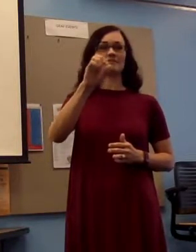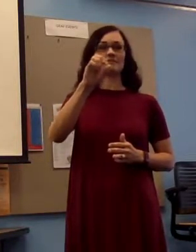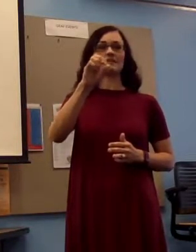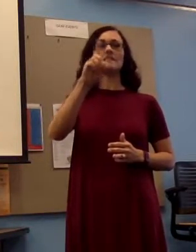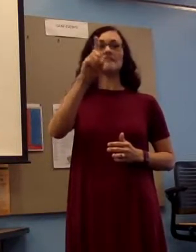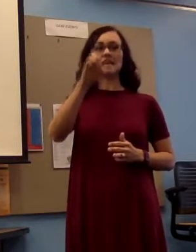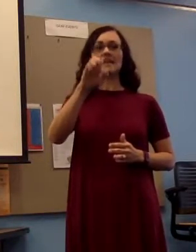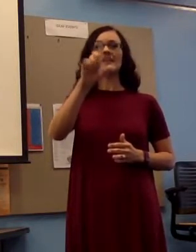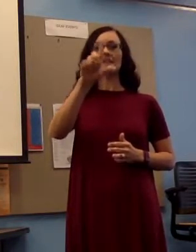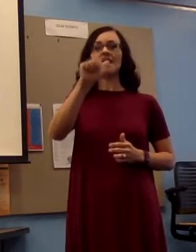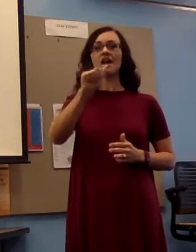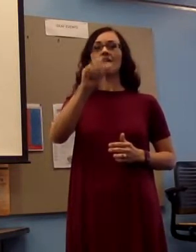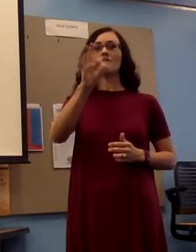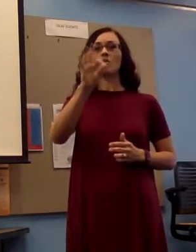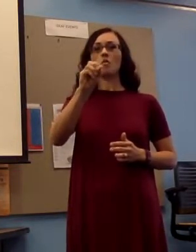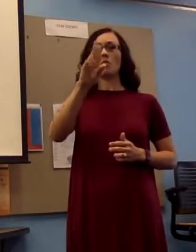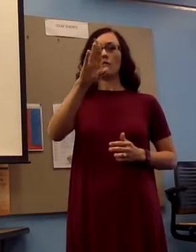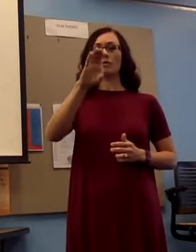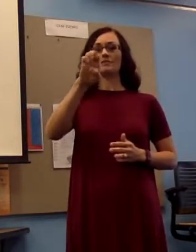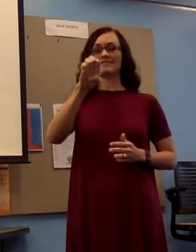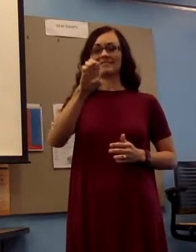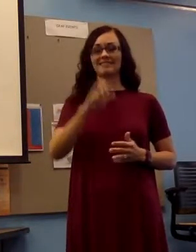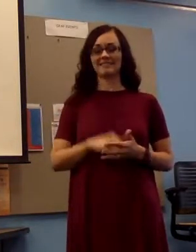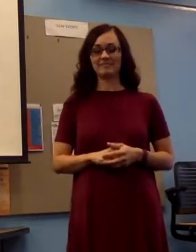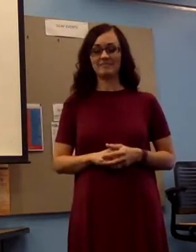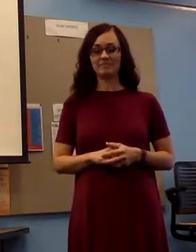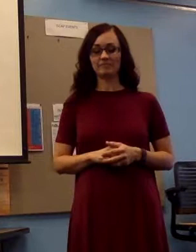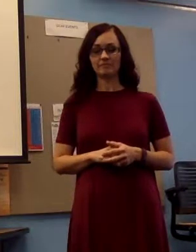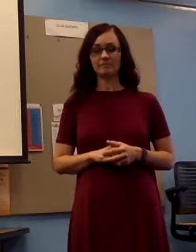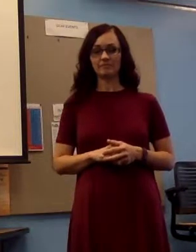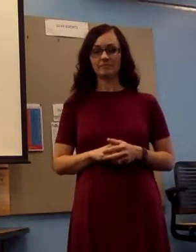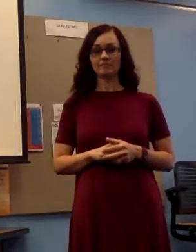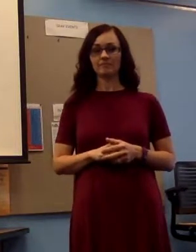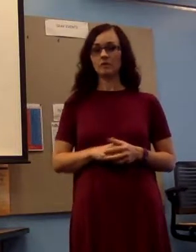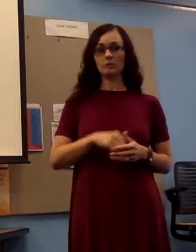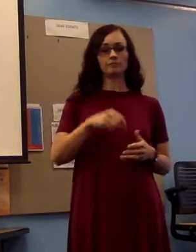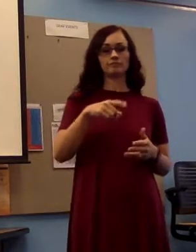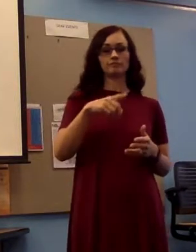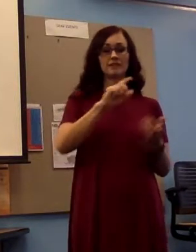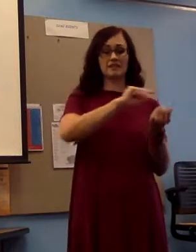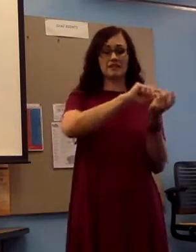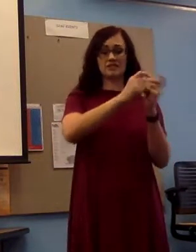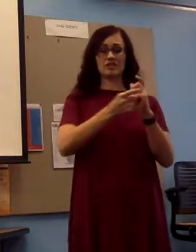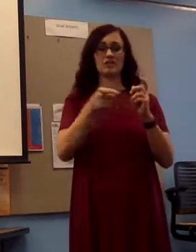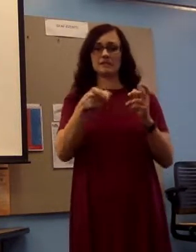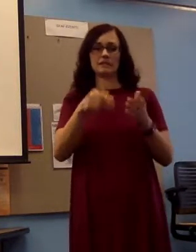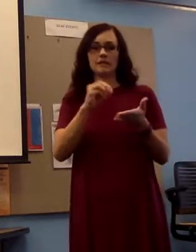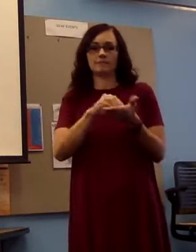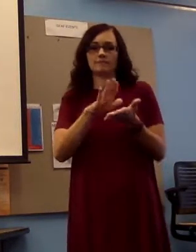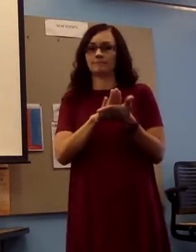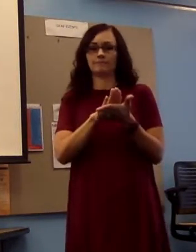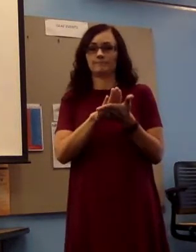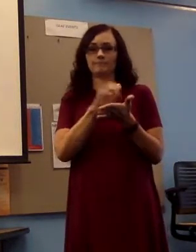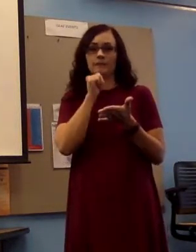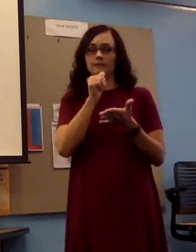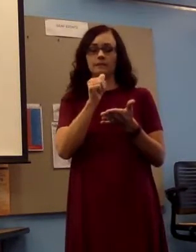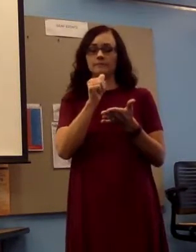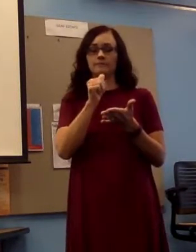And it does not note that there were any changes made between Petronella and Personette. So 1790, again, like all